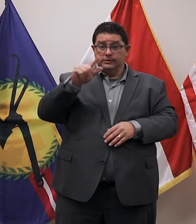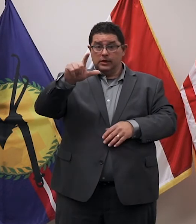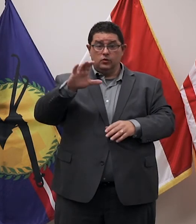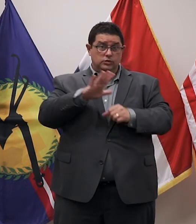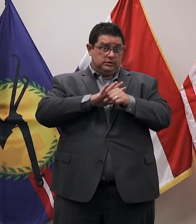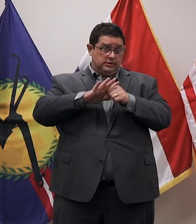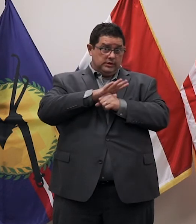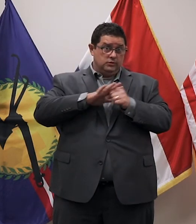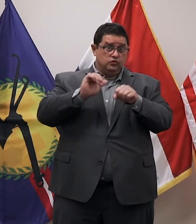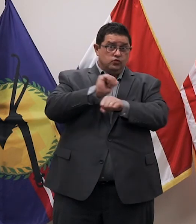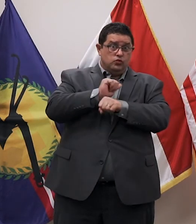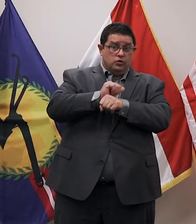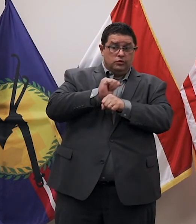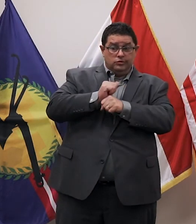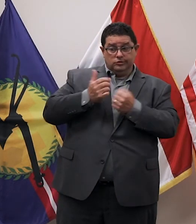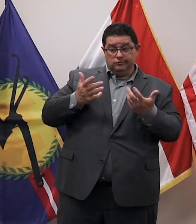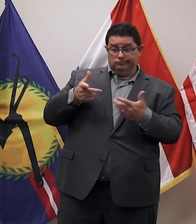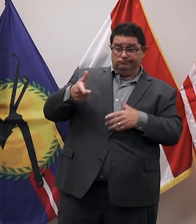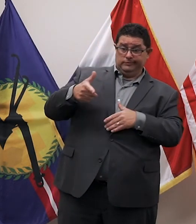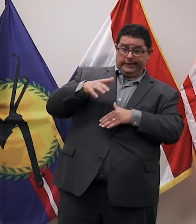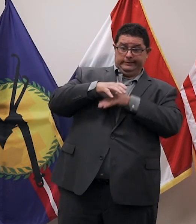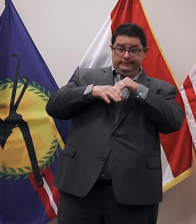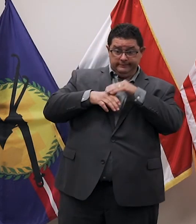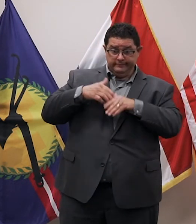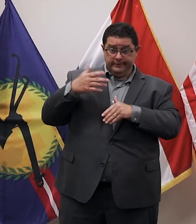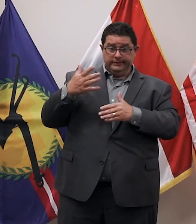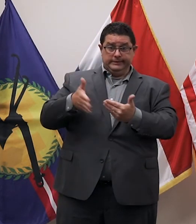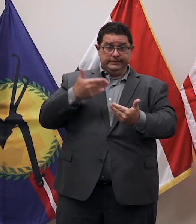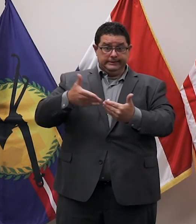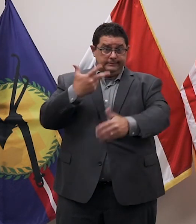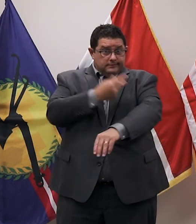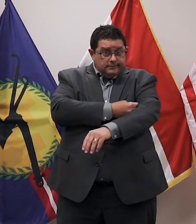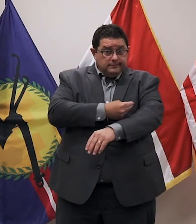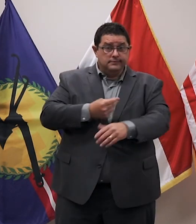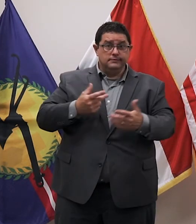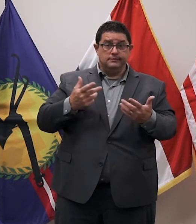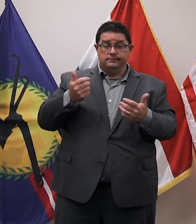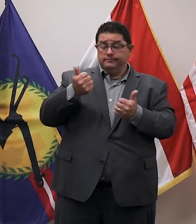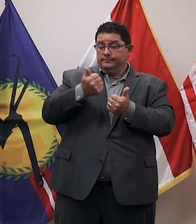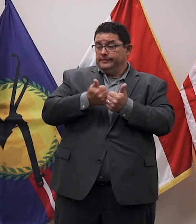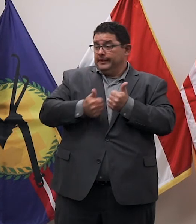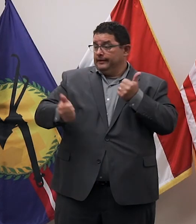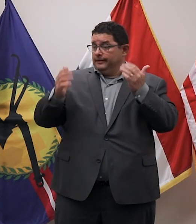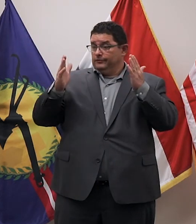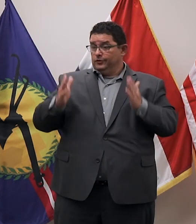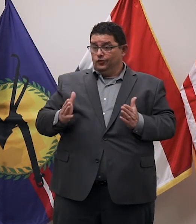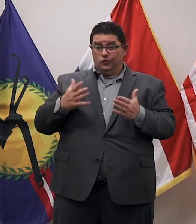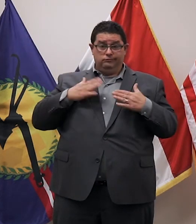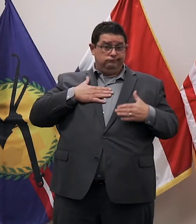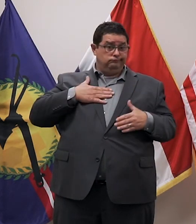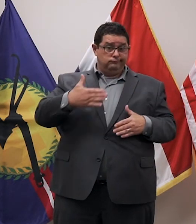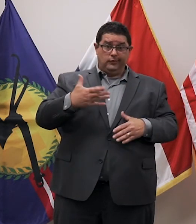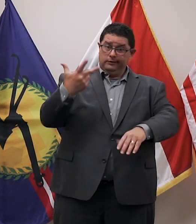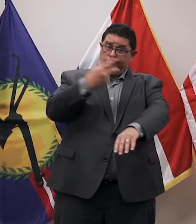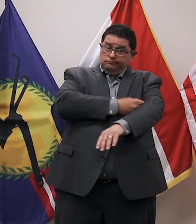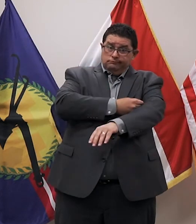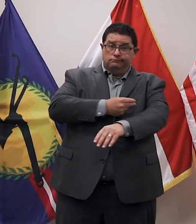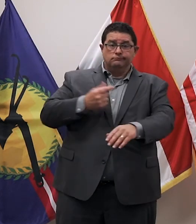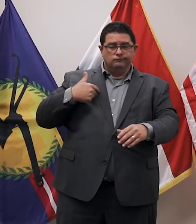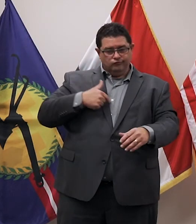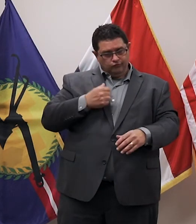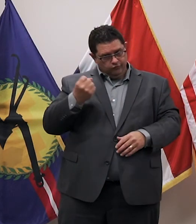working to make vaccines convenient for everyone who's willing to take it. We recognize that they're